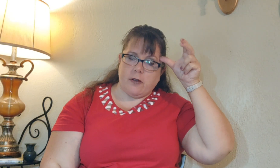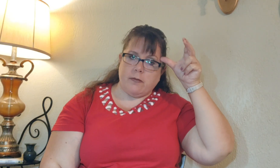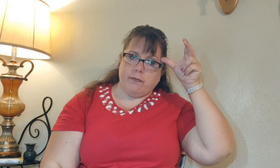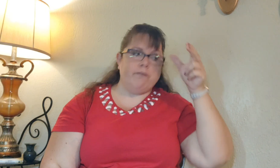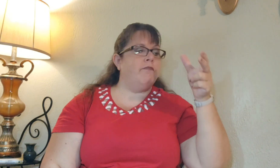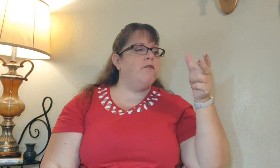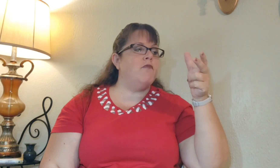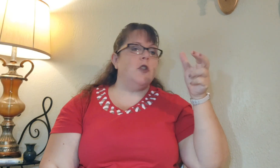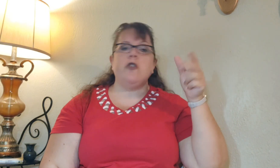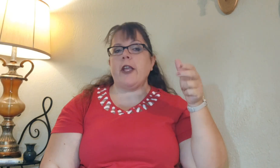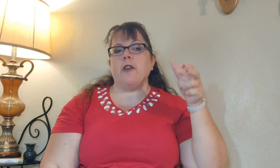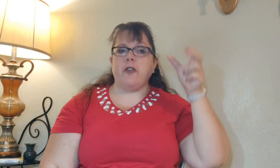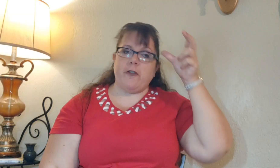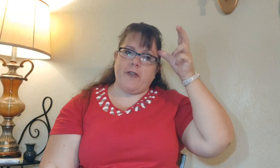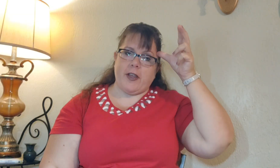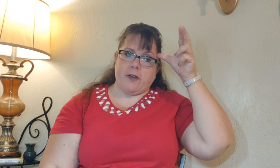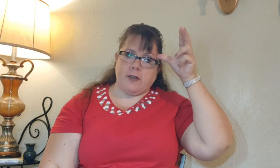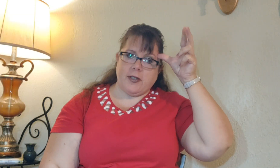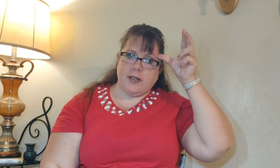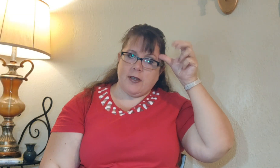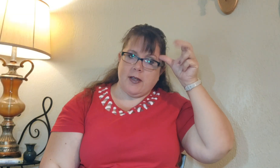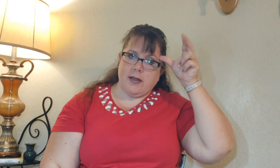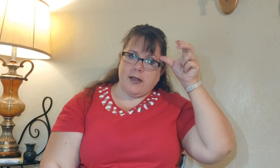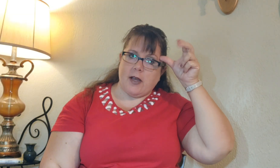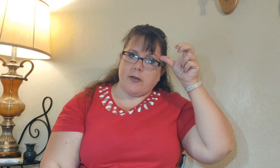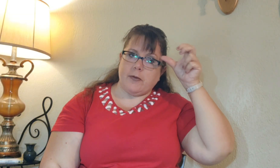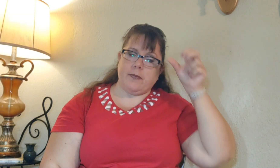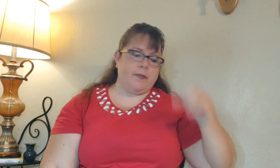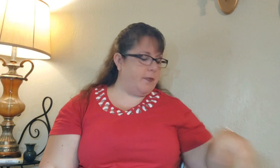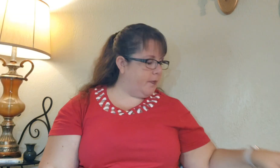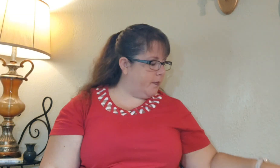you shake your 2 fingers, devil.